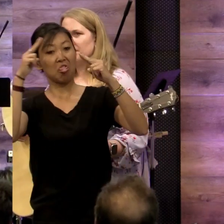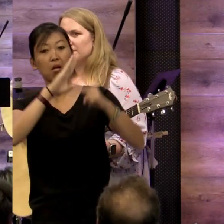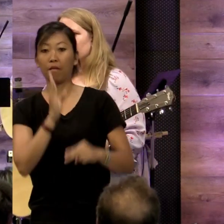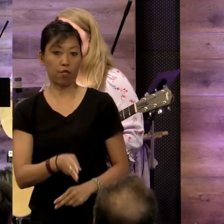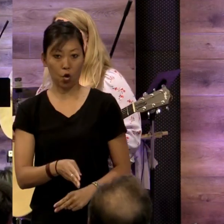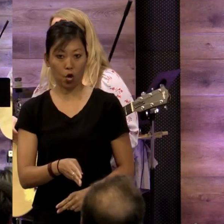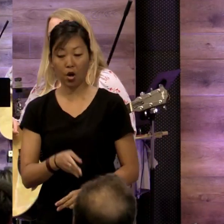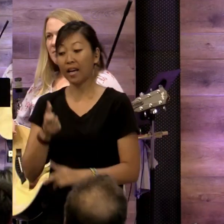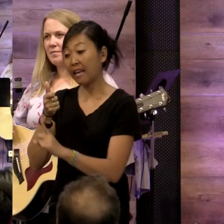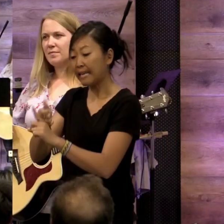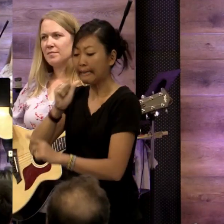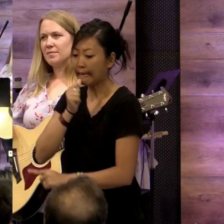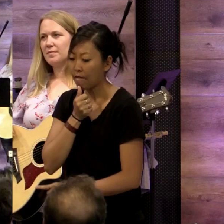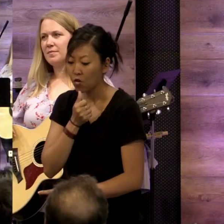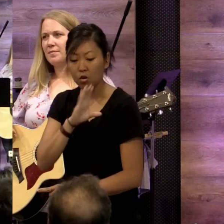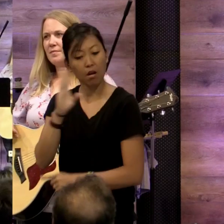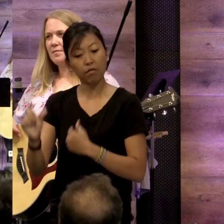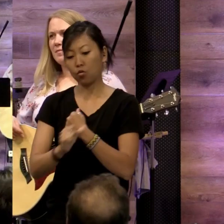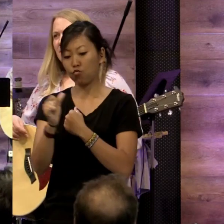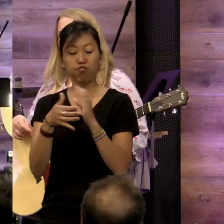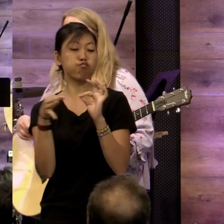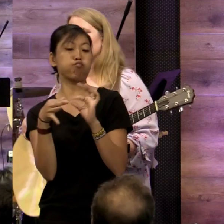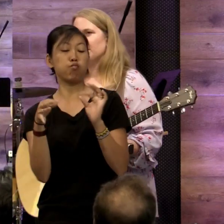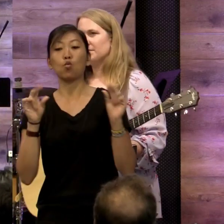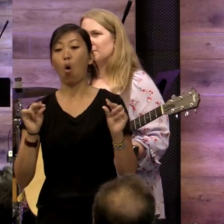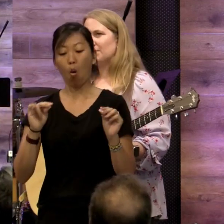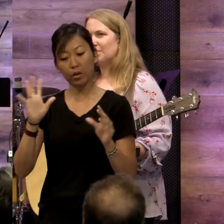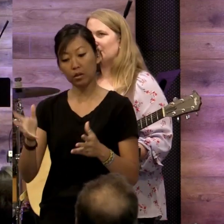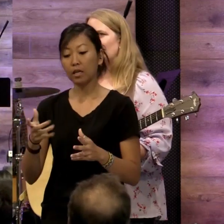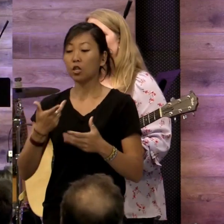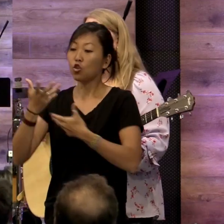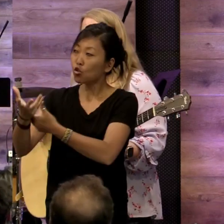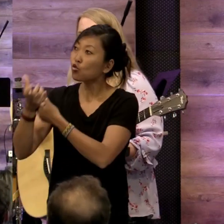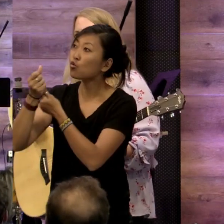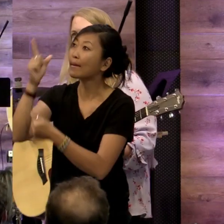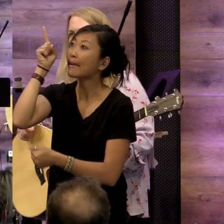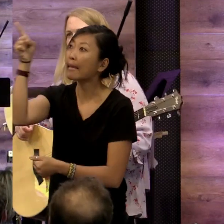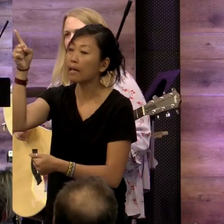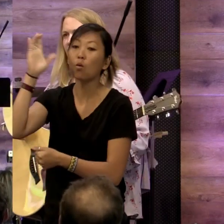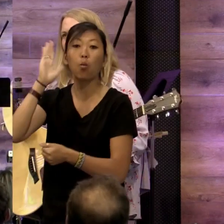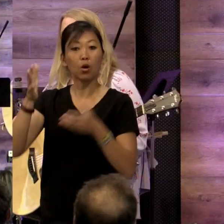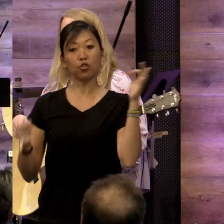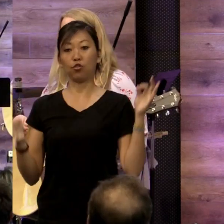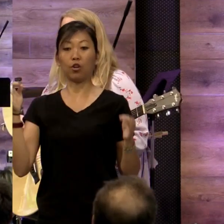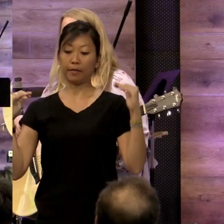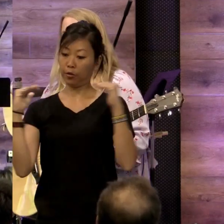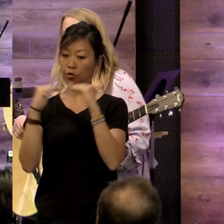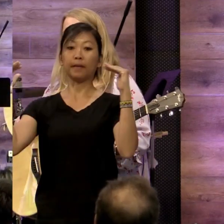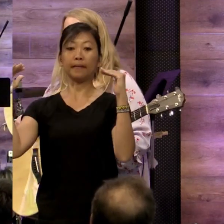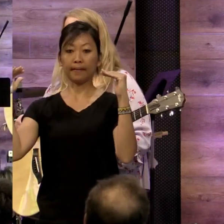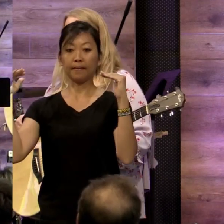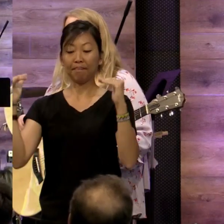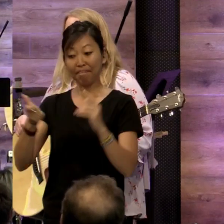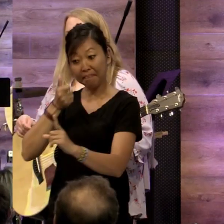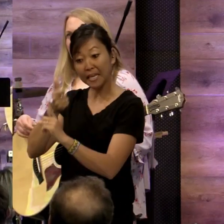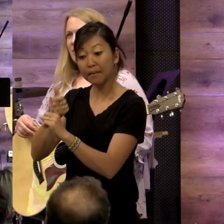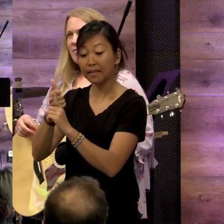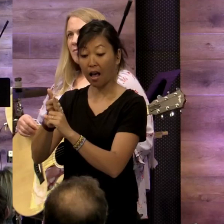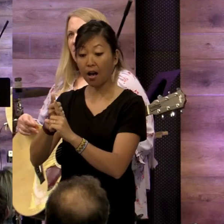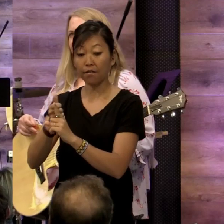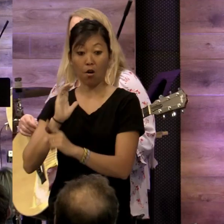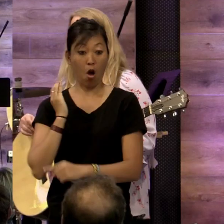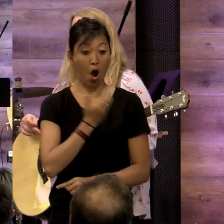suffered, he did not threaten, but continued entrusting himself to him who judges justly. He himself